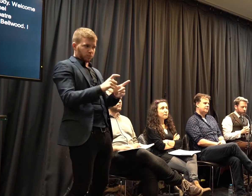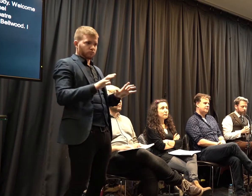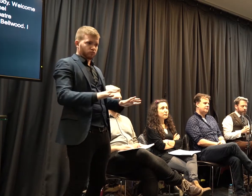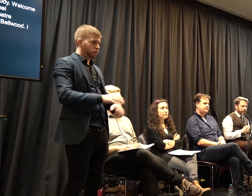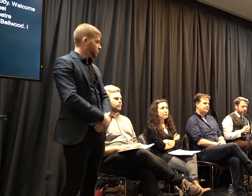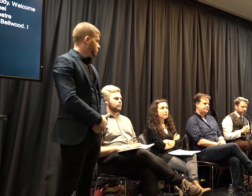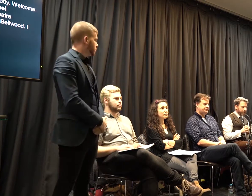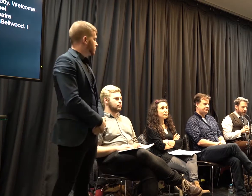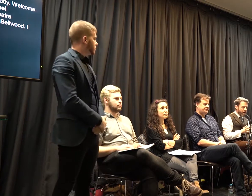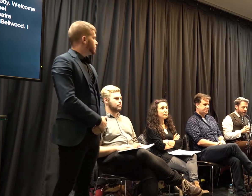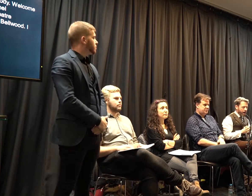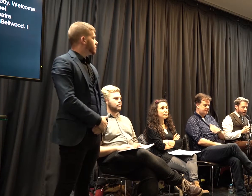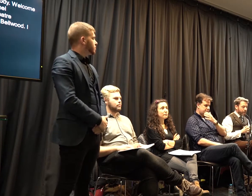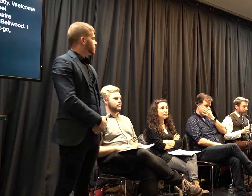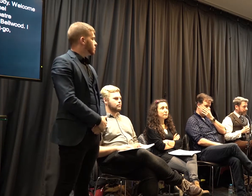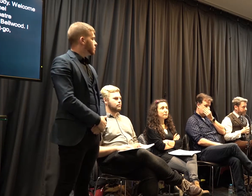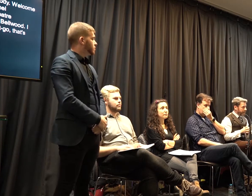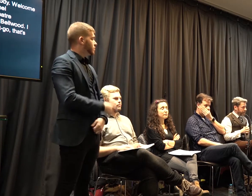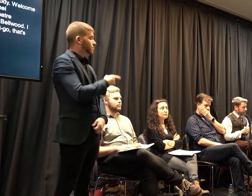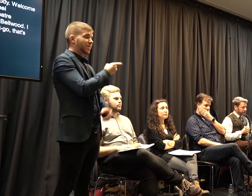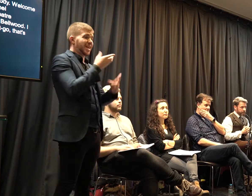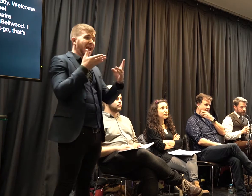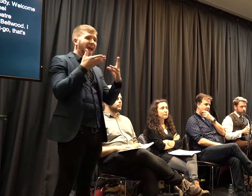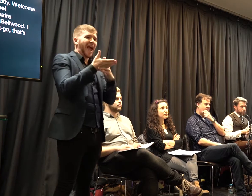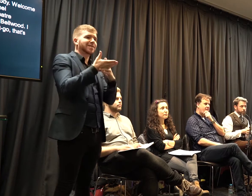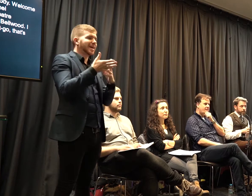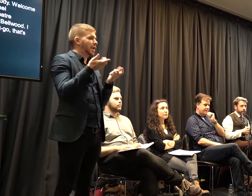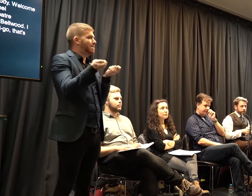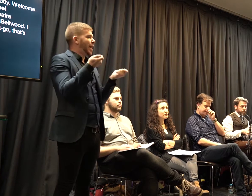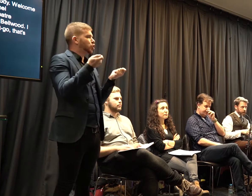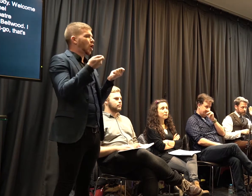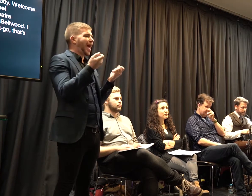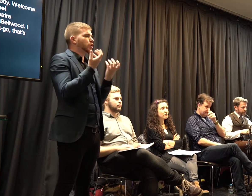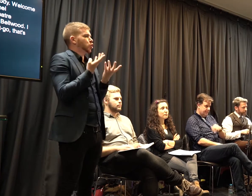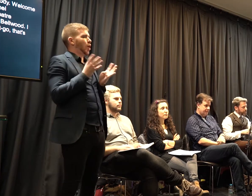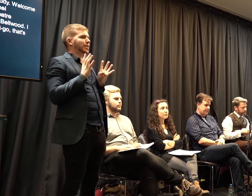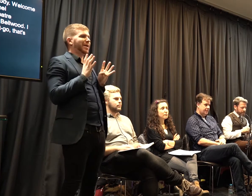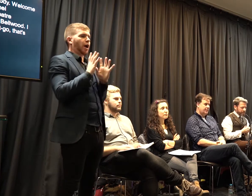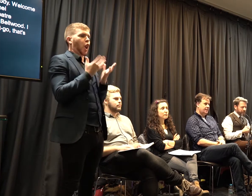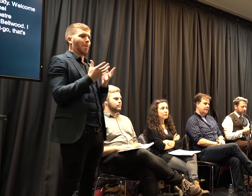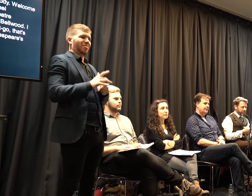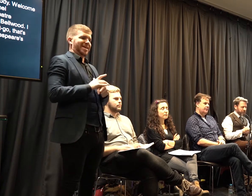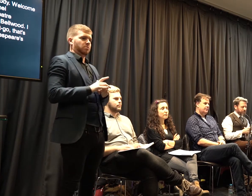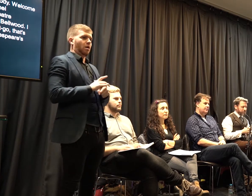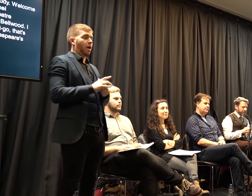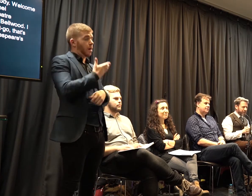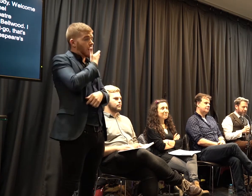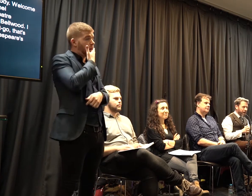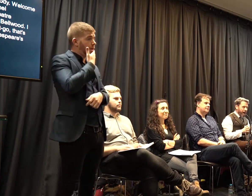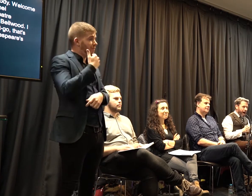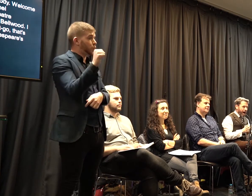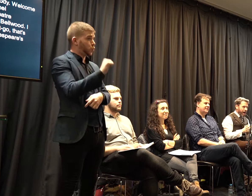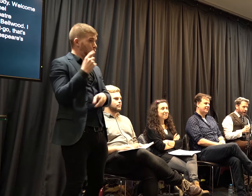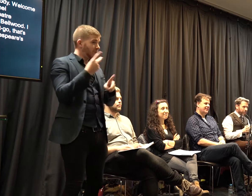the get-go. I think that's only fair. I am the access manager at Shakespeare's Globe Theatre, just down the river. It's a lovely theatre, go visit it, £5 a